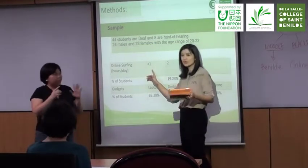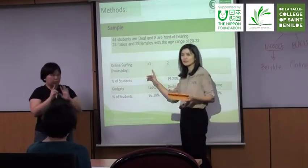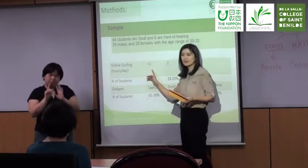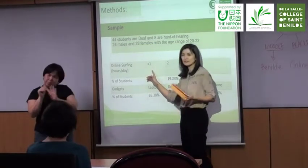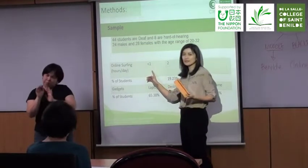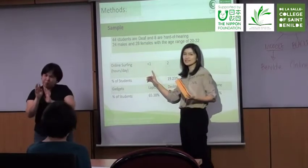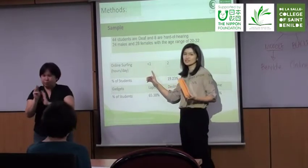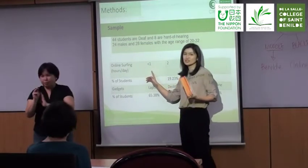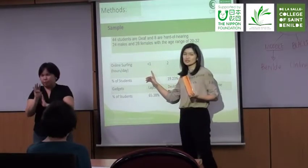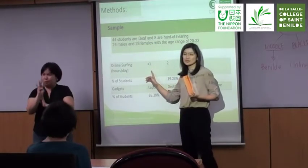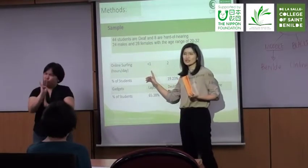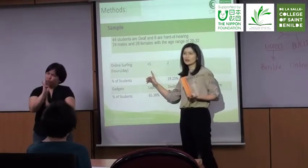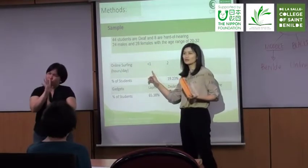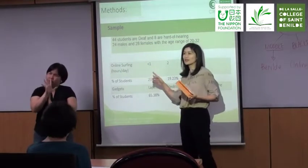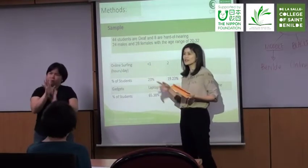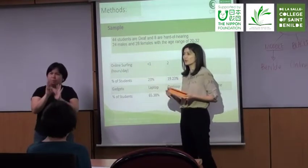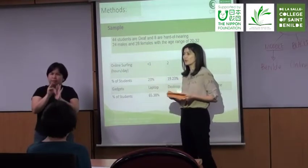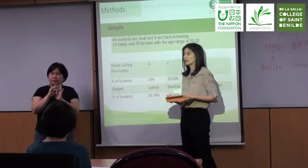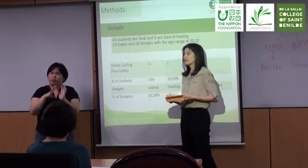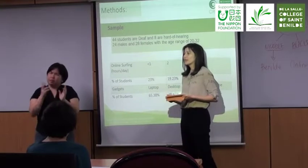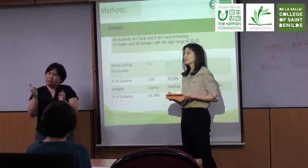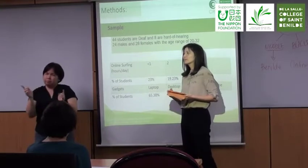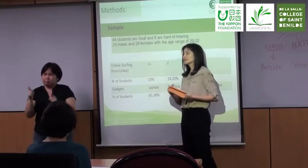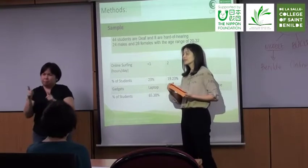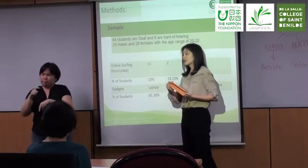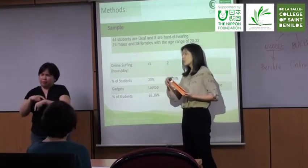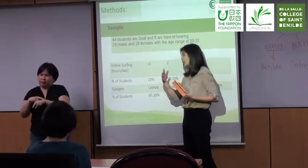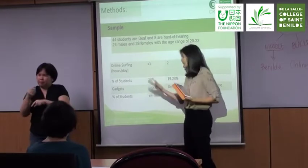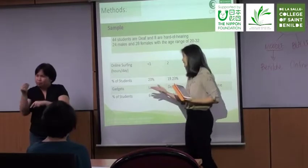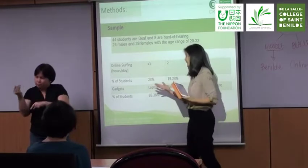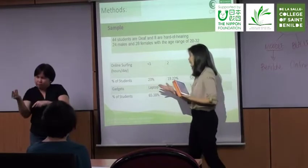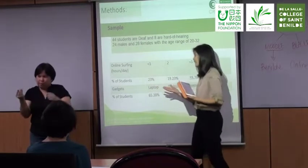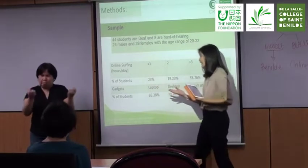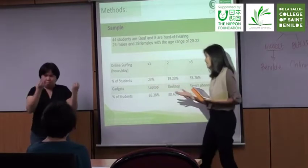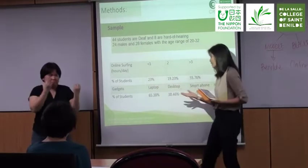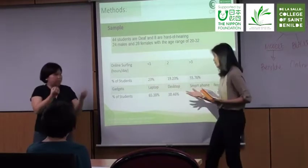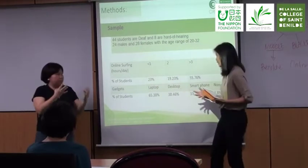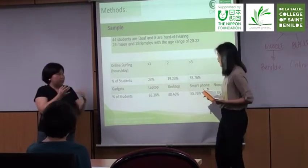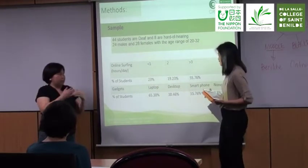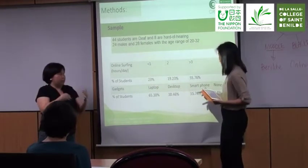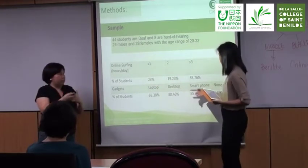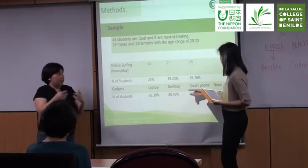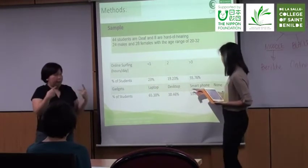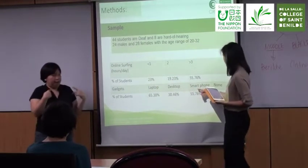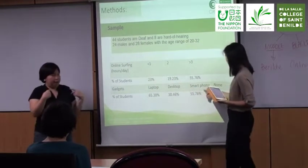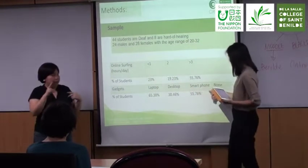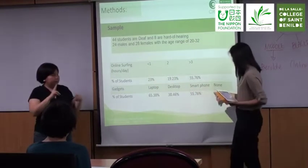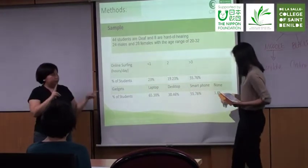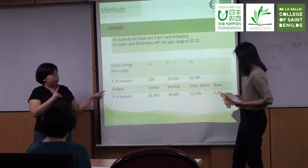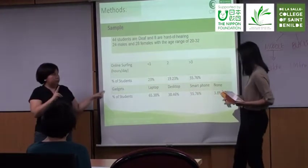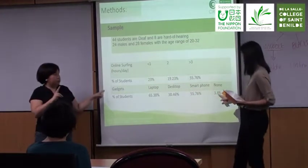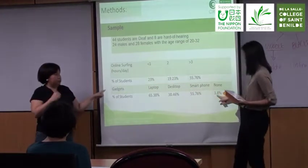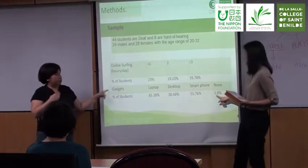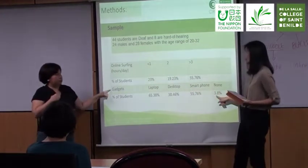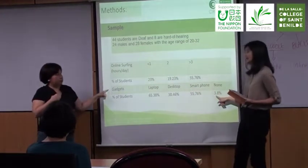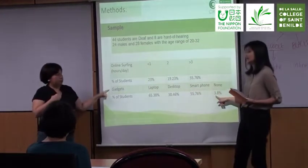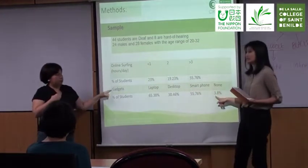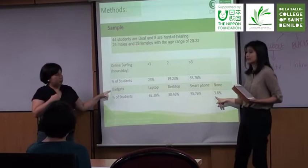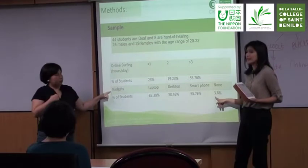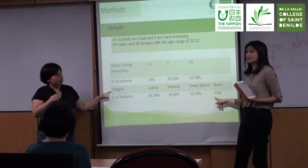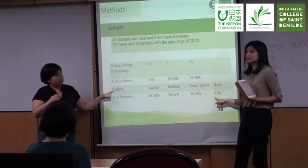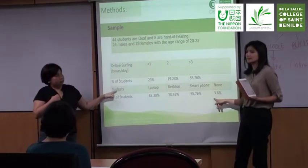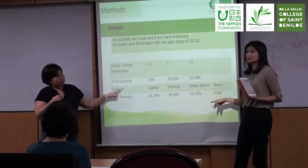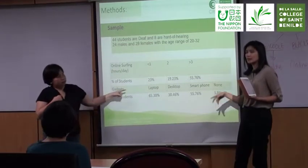15 to 45 minutes just to check on Facebook. But whether they have gadgets or not, because